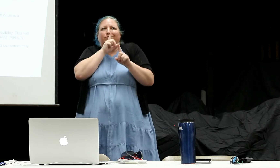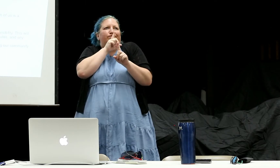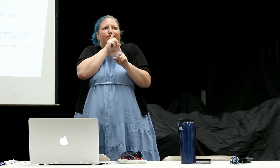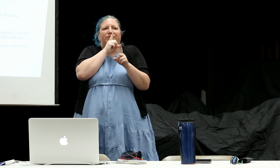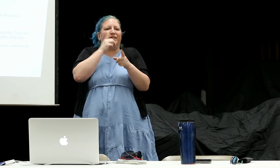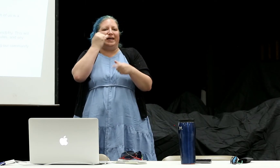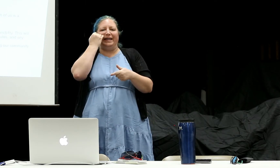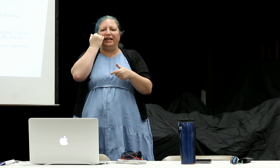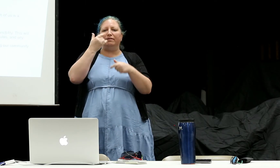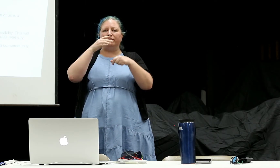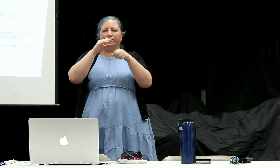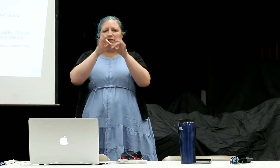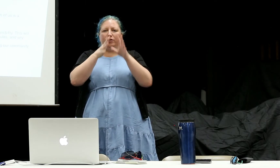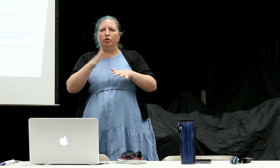services. And